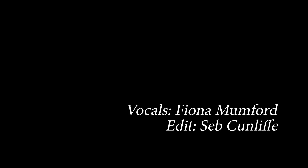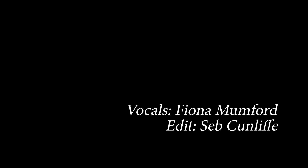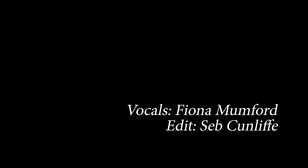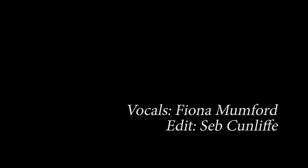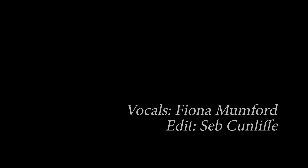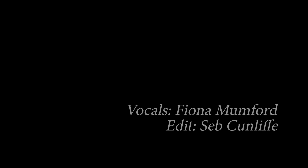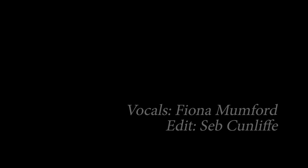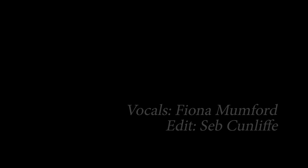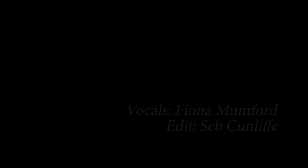May you EmmanuelGet,